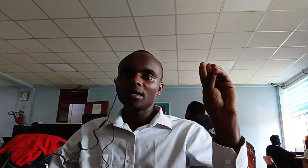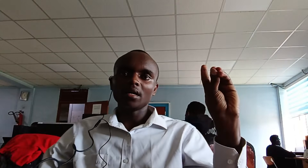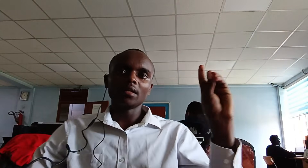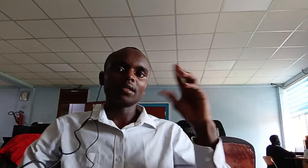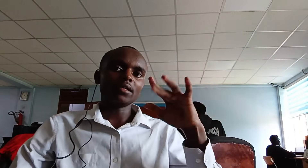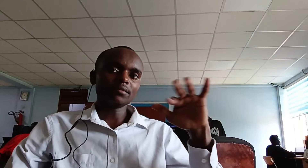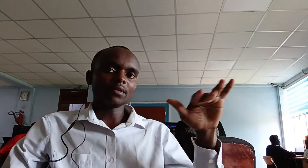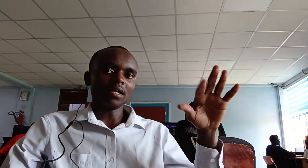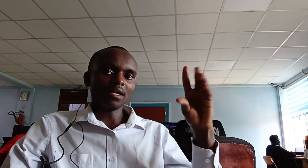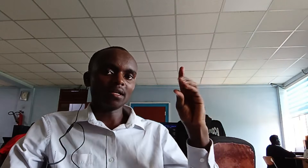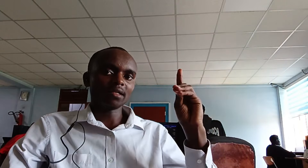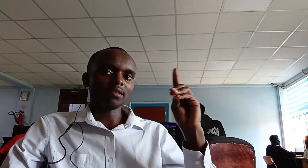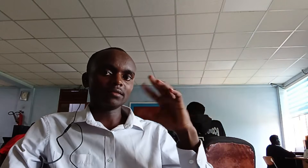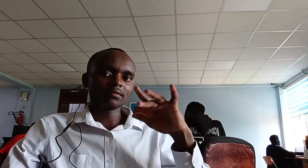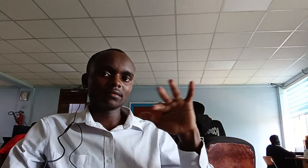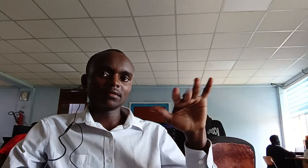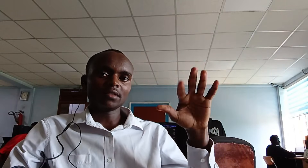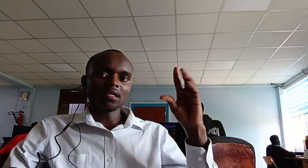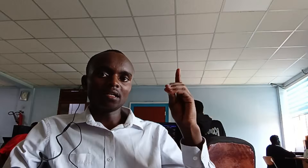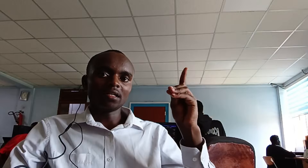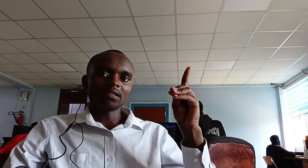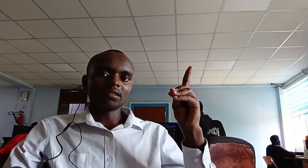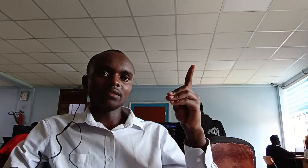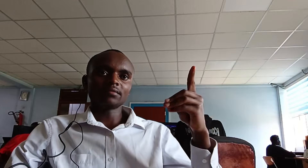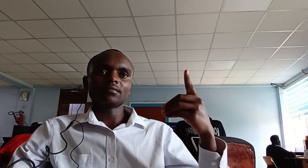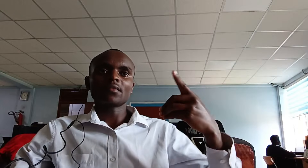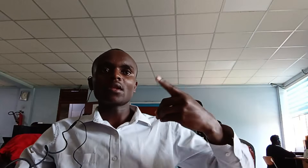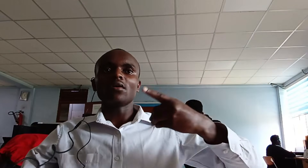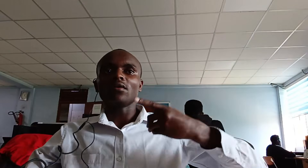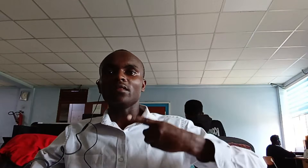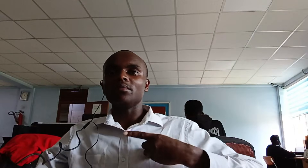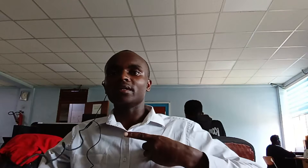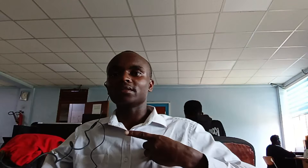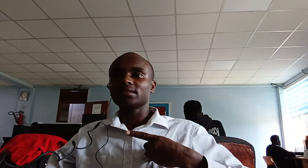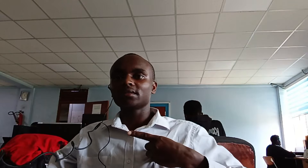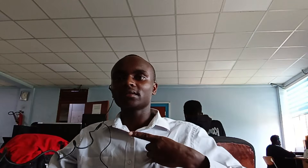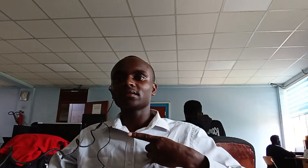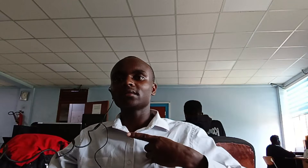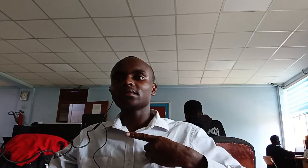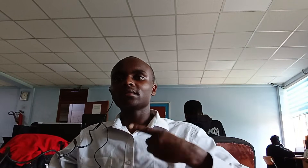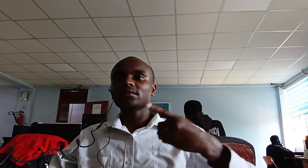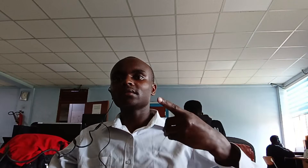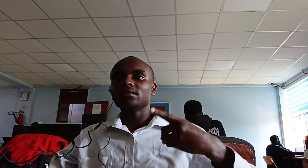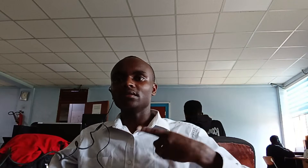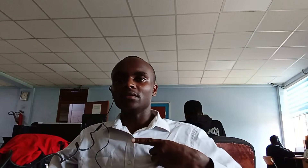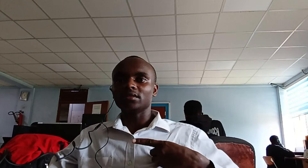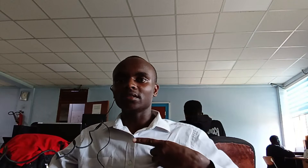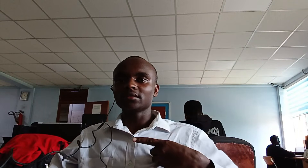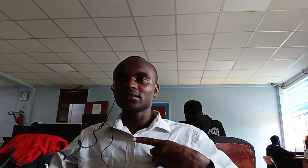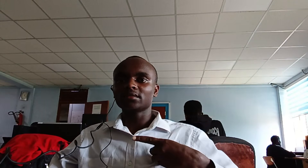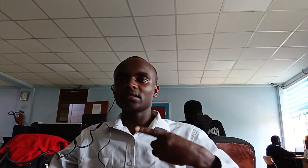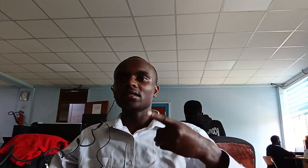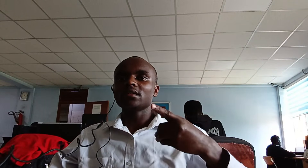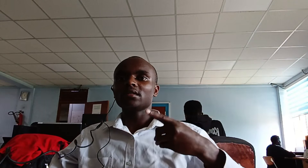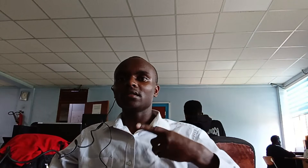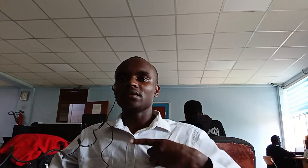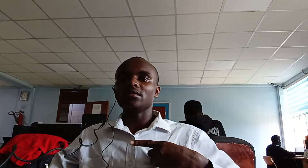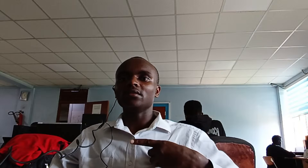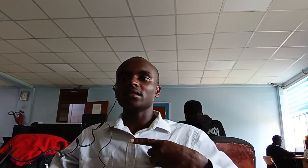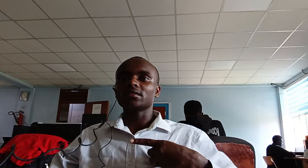Letter D. Letter D. Letter D on the breast. Daughter. Daughter.